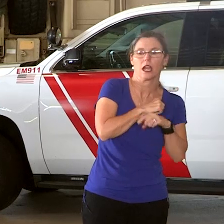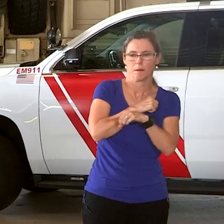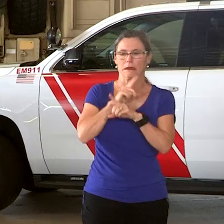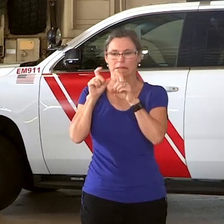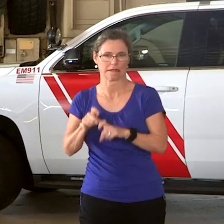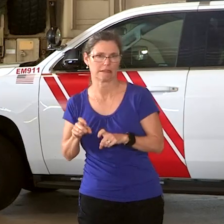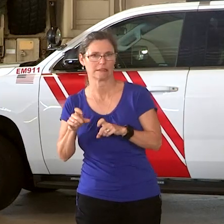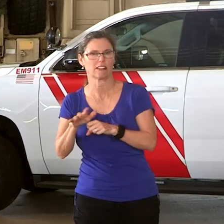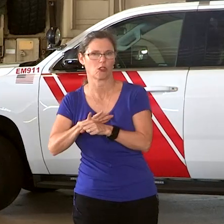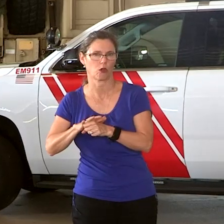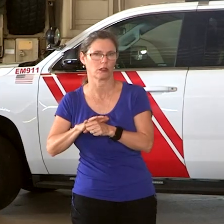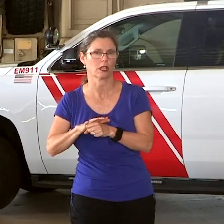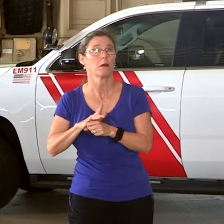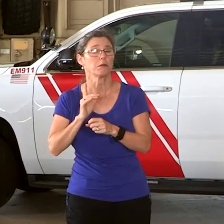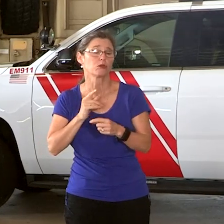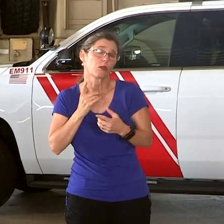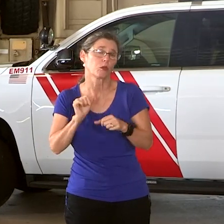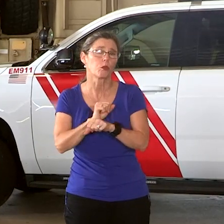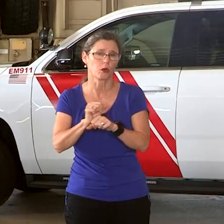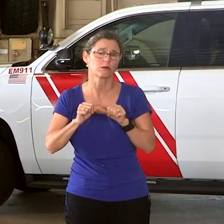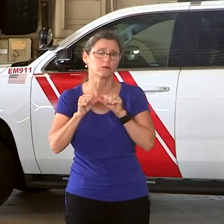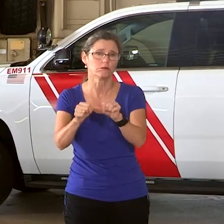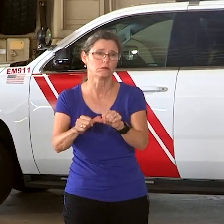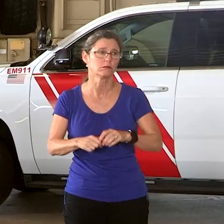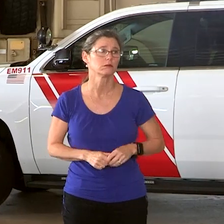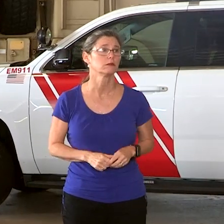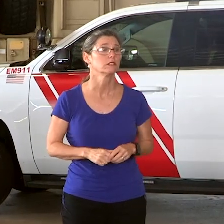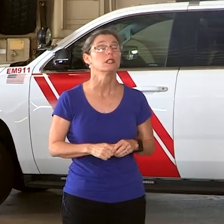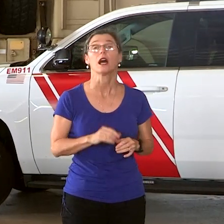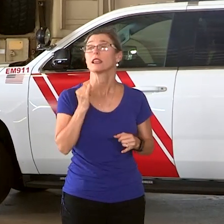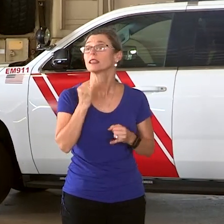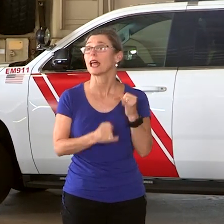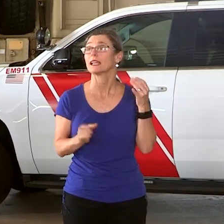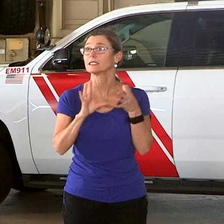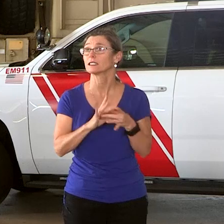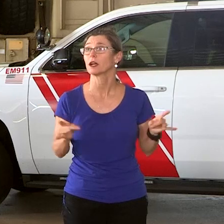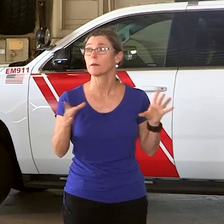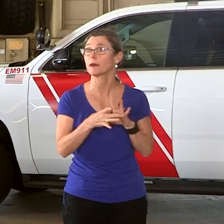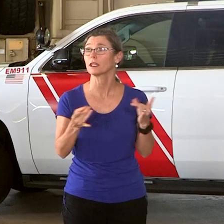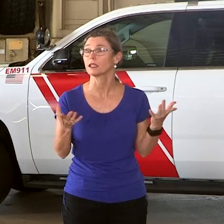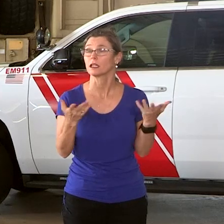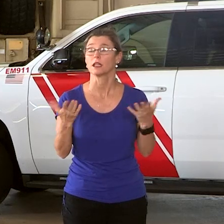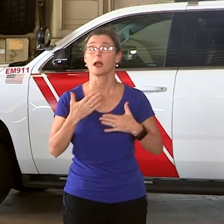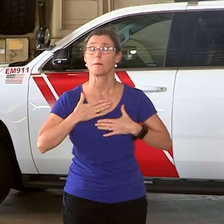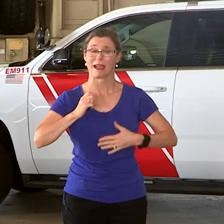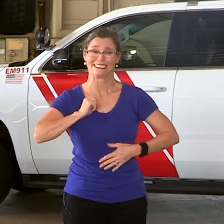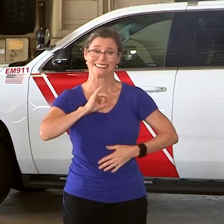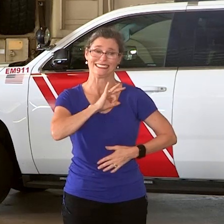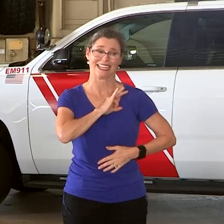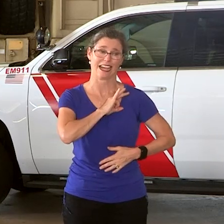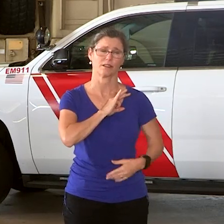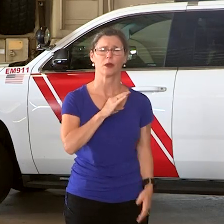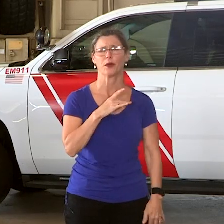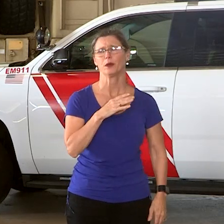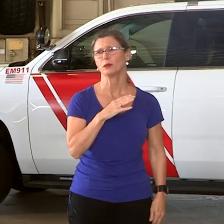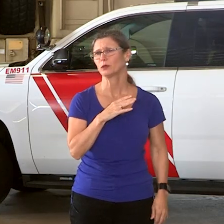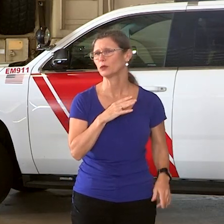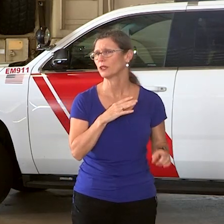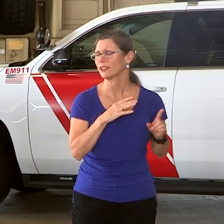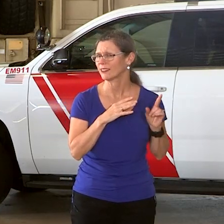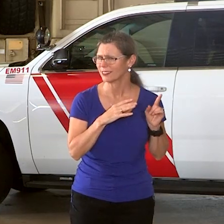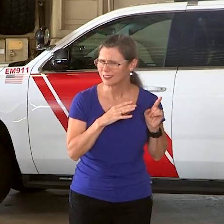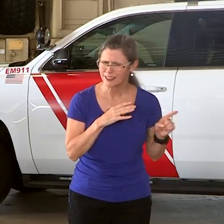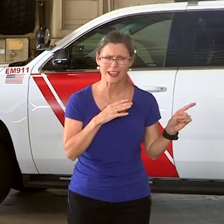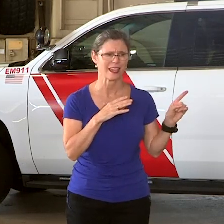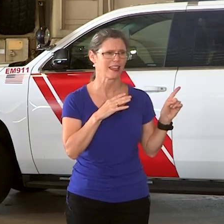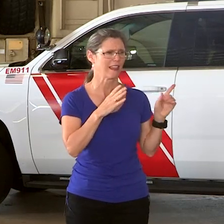Lastly, what I want to say is that I really appreciate my staff who has given so much in terms